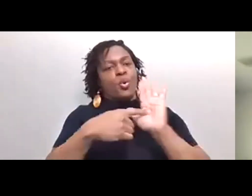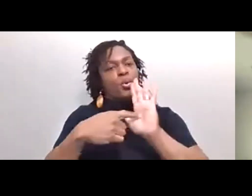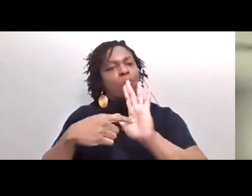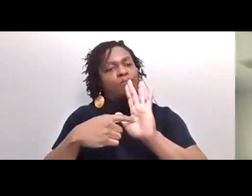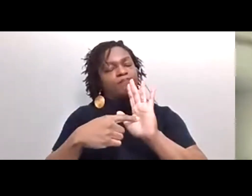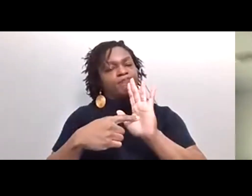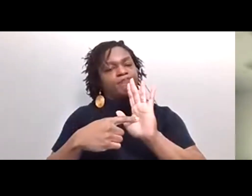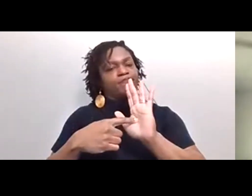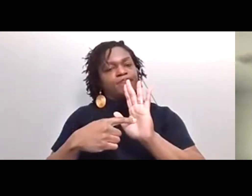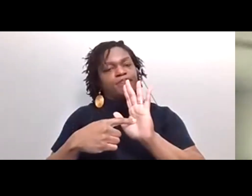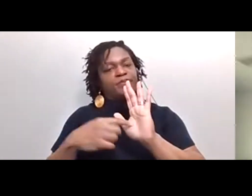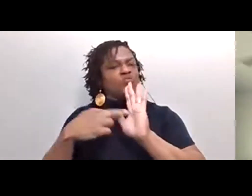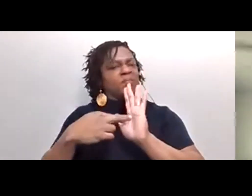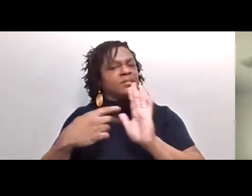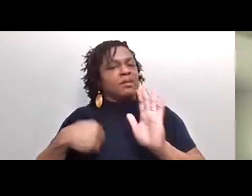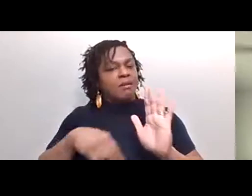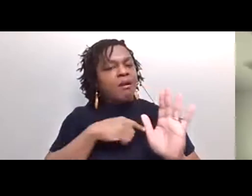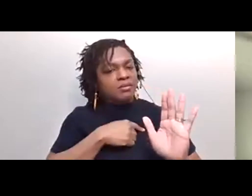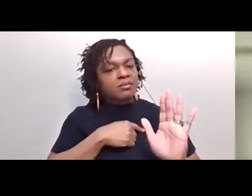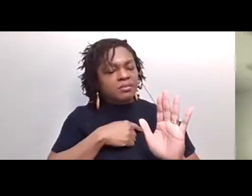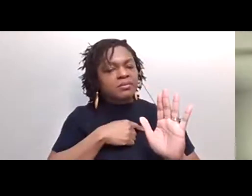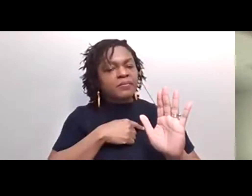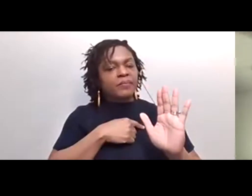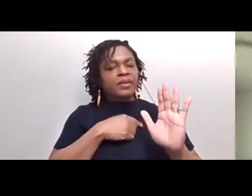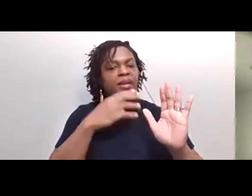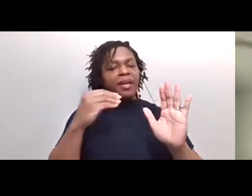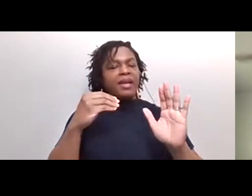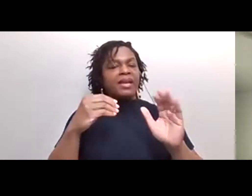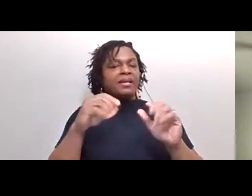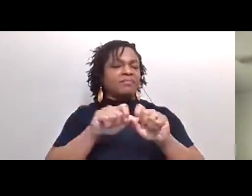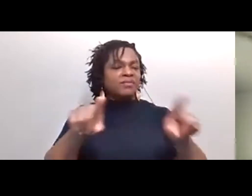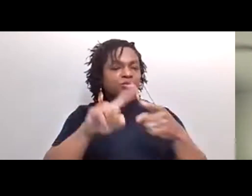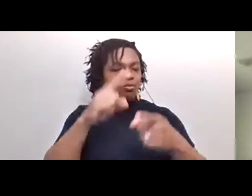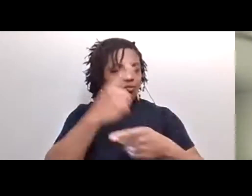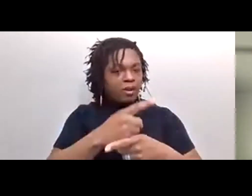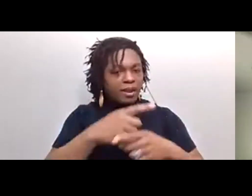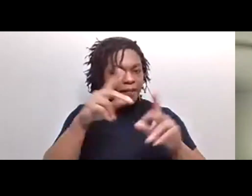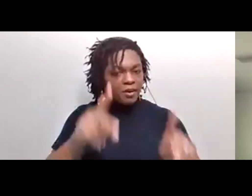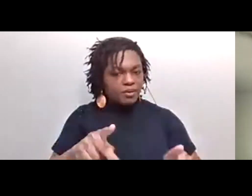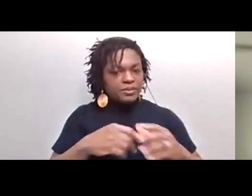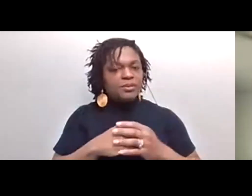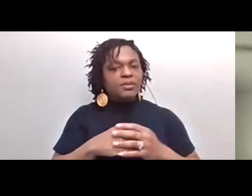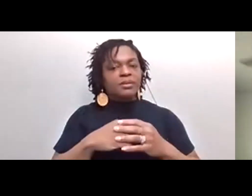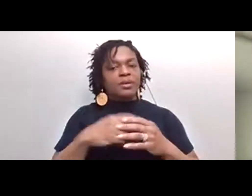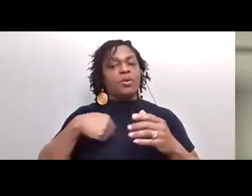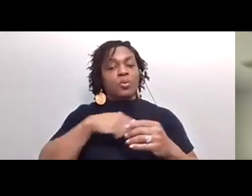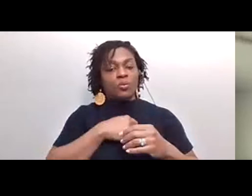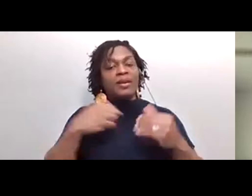with the public comment period for the qualified allocation plan and